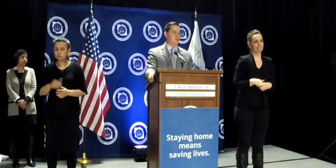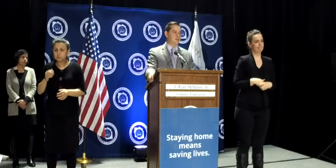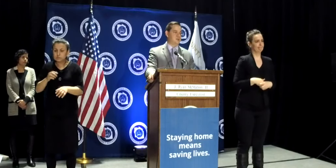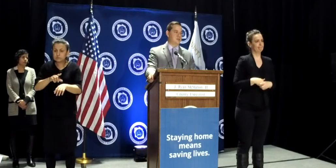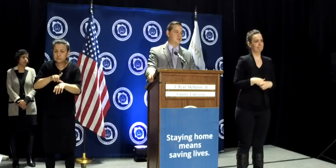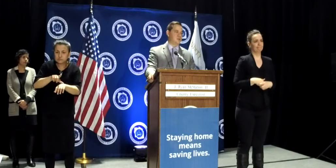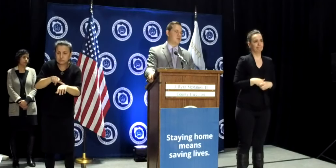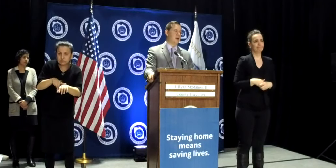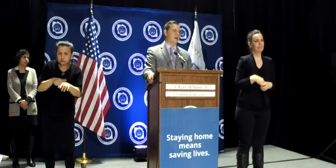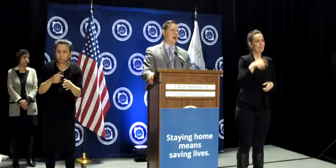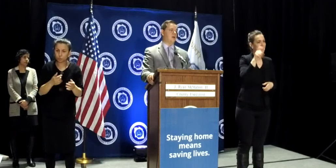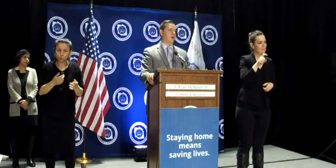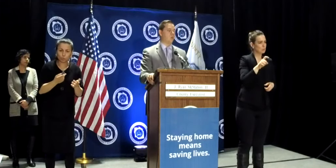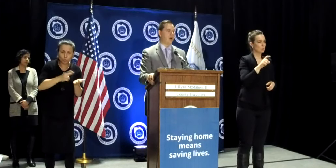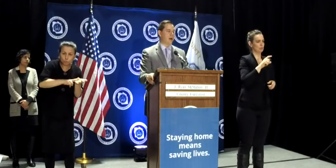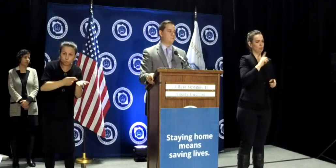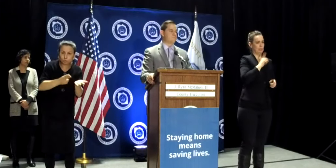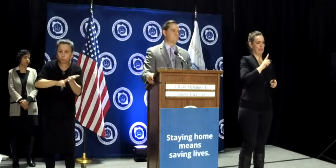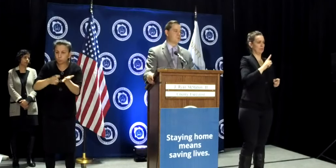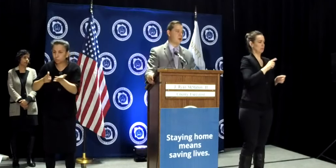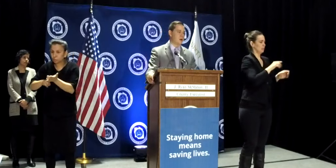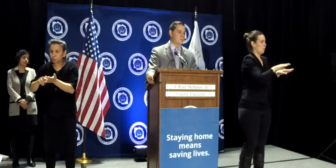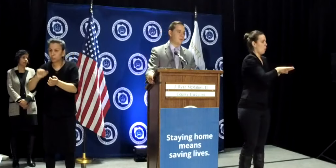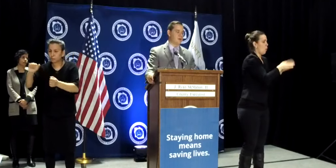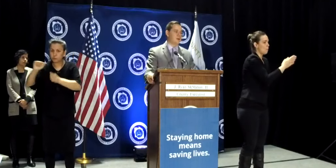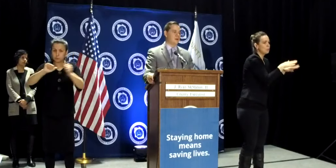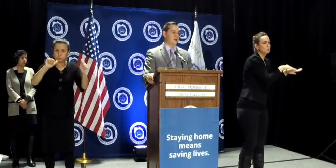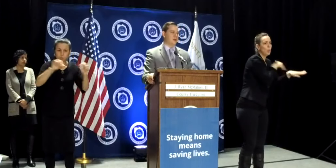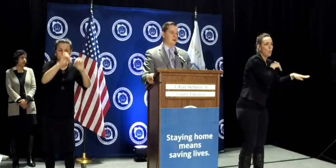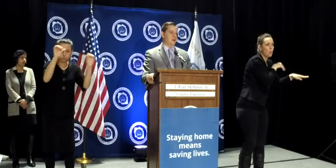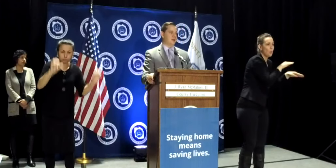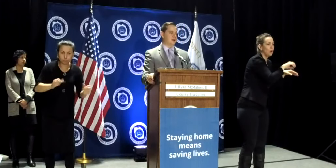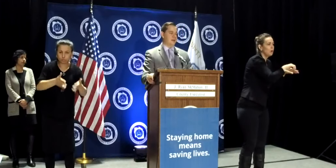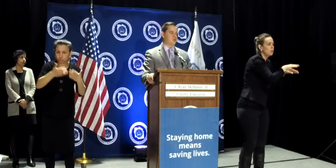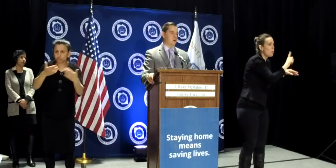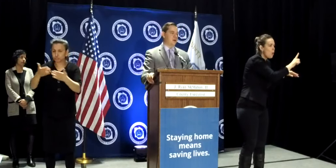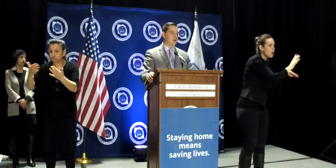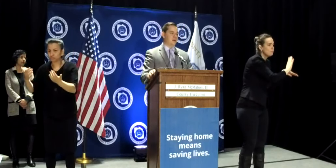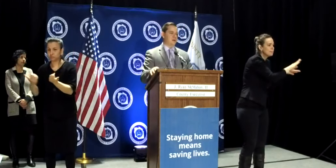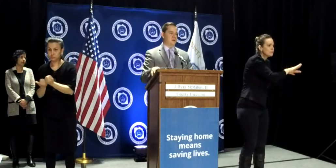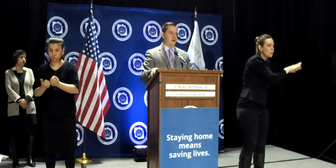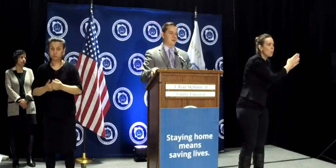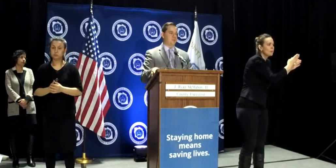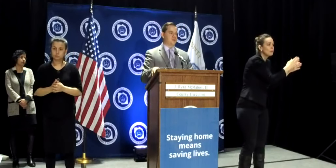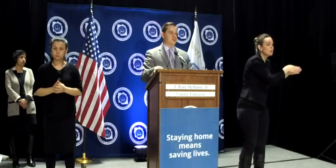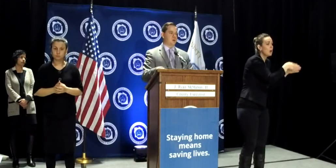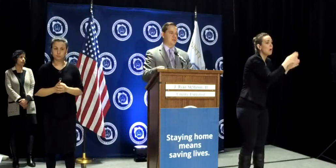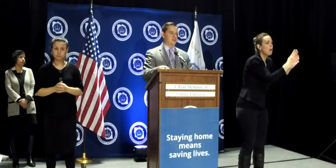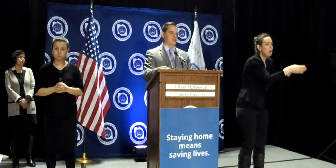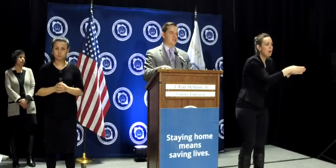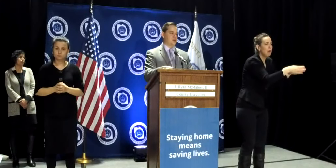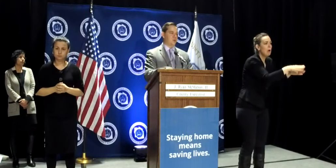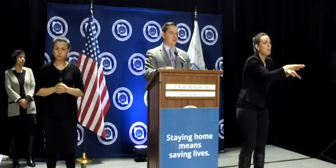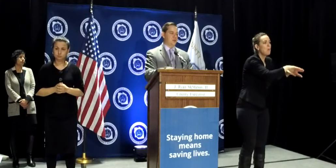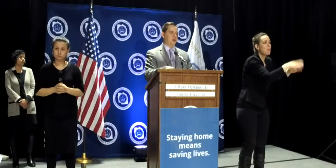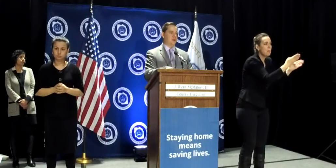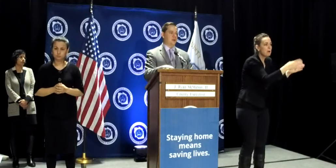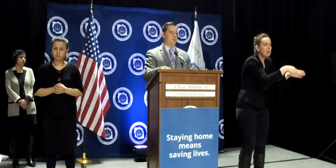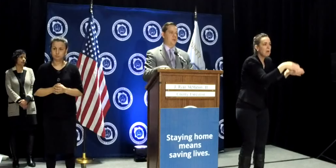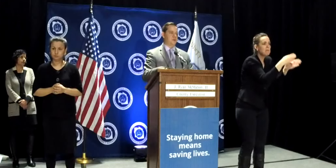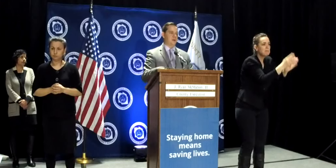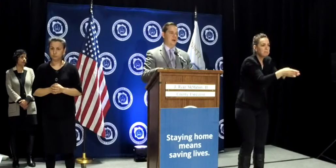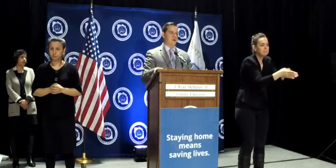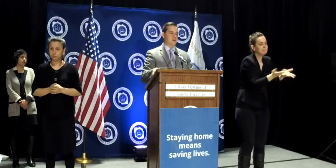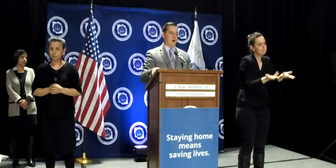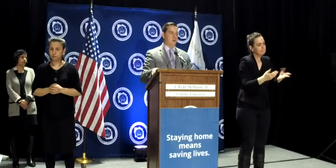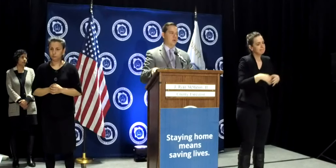that everything just doesn't turn back on right away. And that's what I think business organizations are really talking to